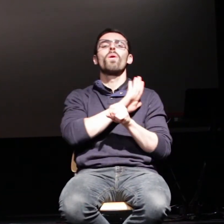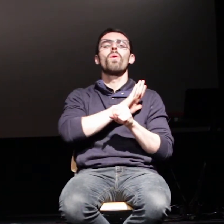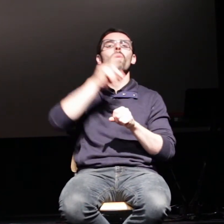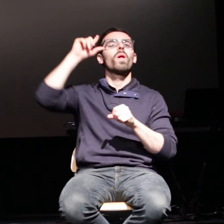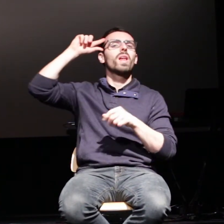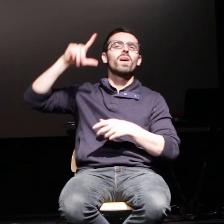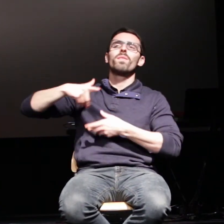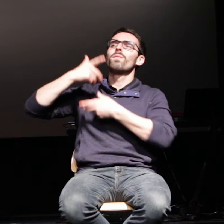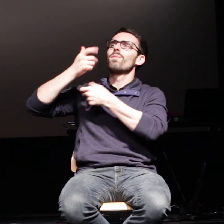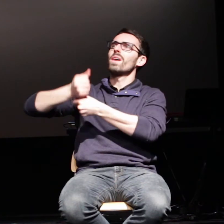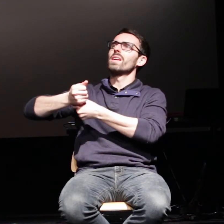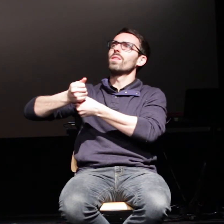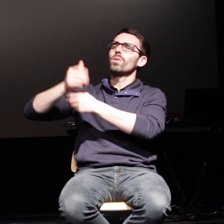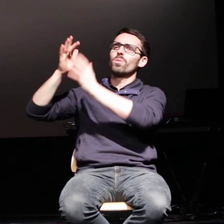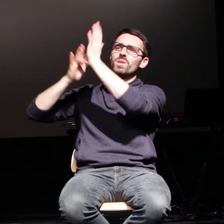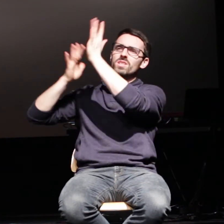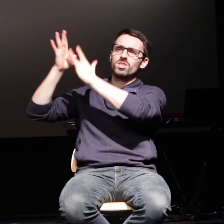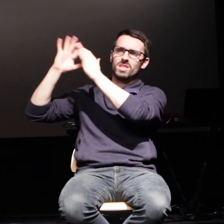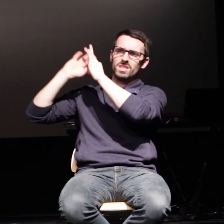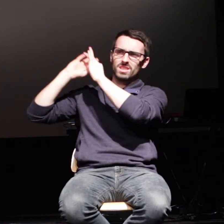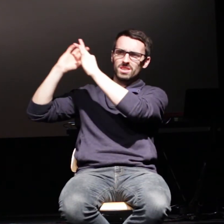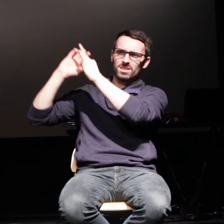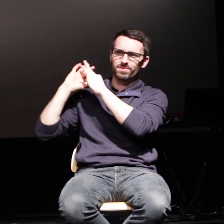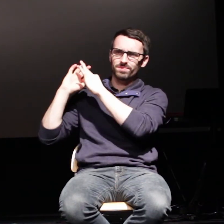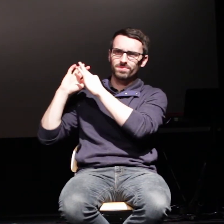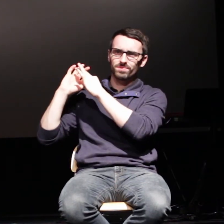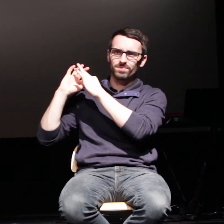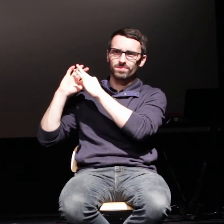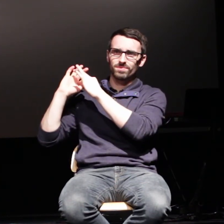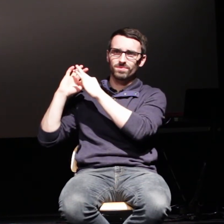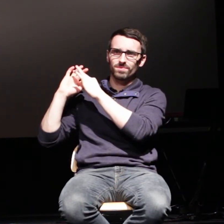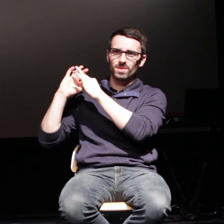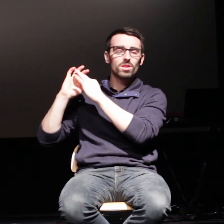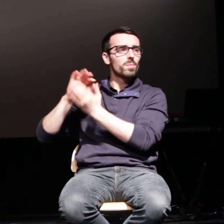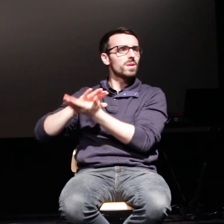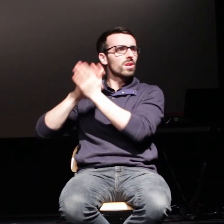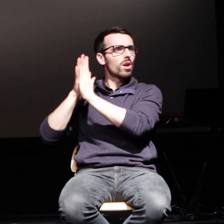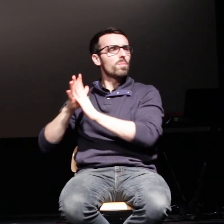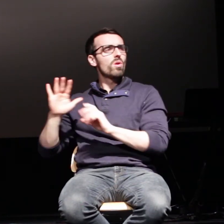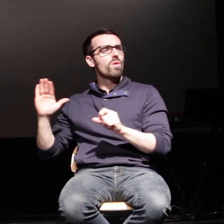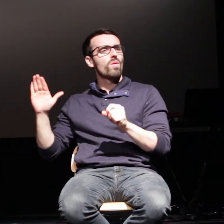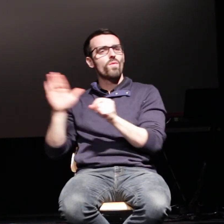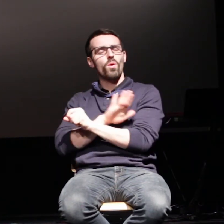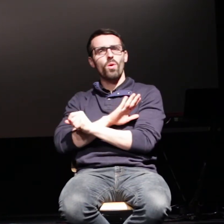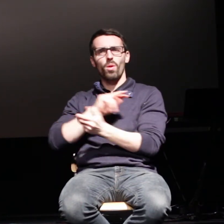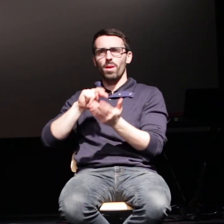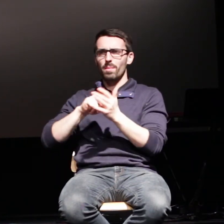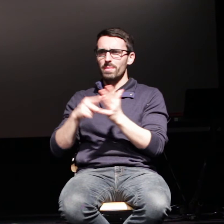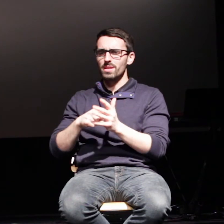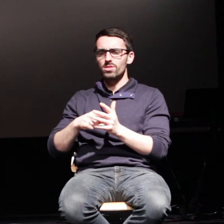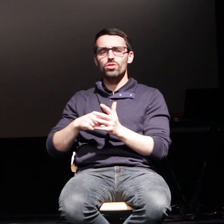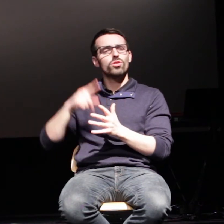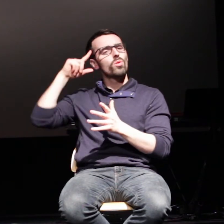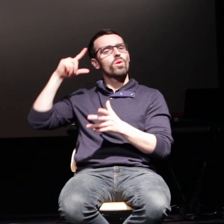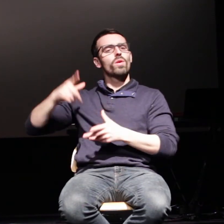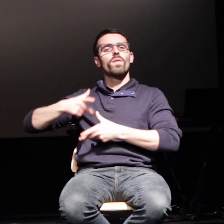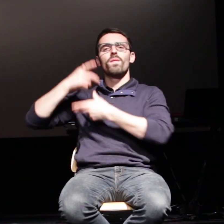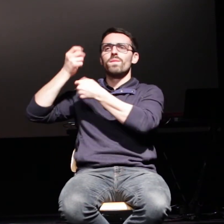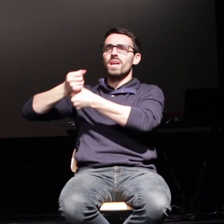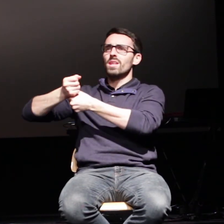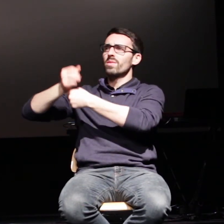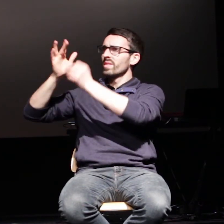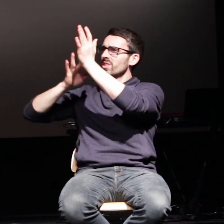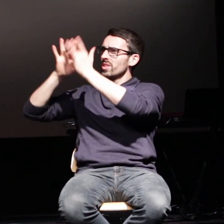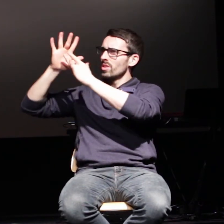What does it mean to be healed? What does it mean to be made whole? It means to have your faith totally put into the person of Jesus Christ and your